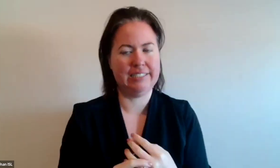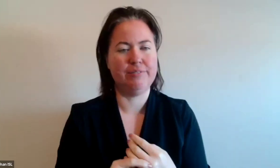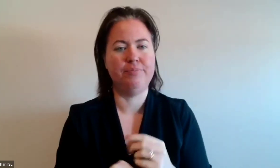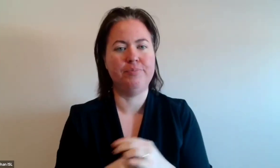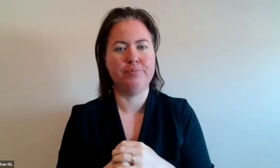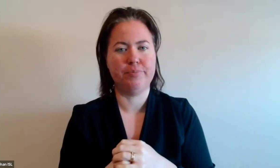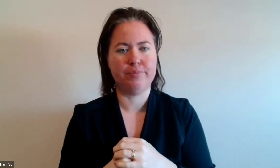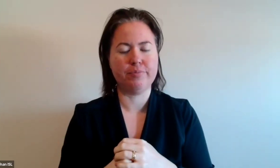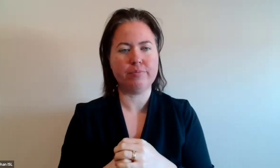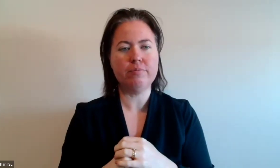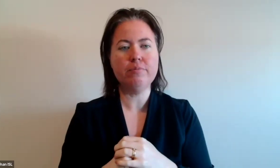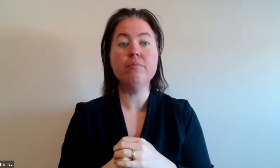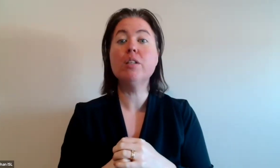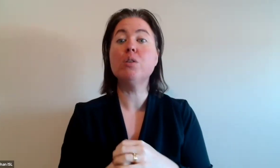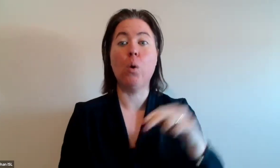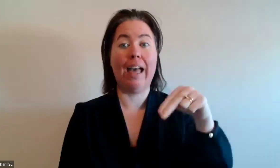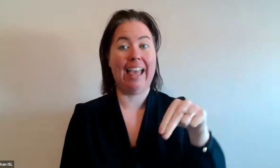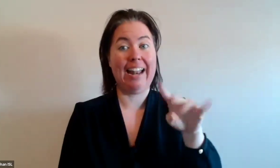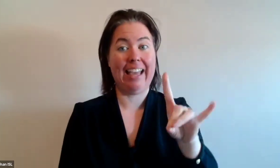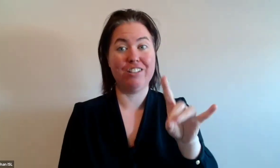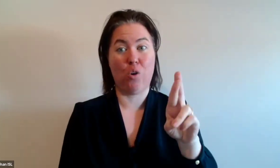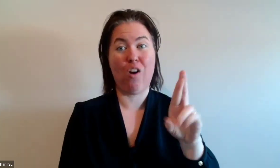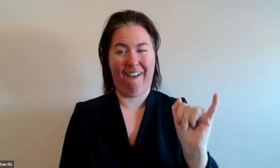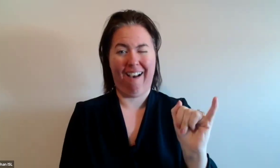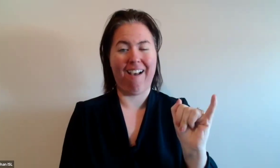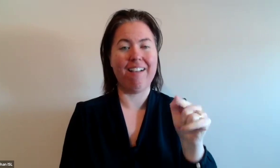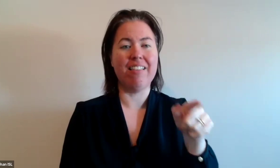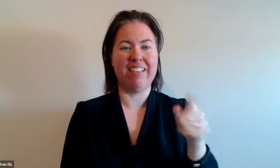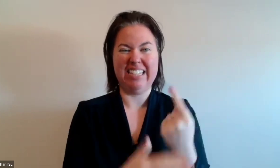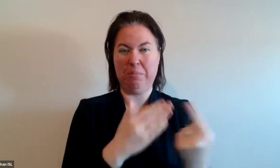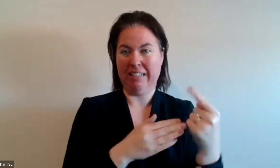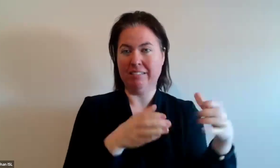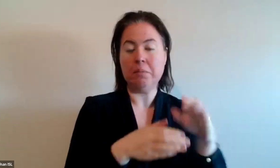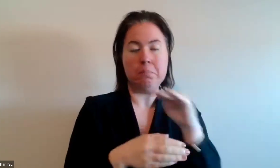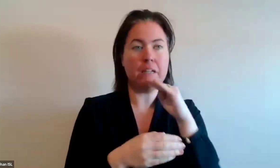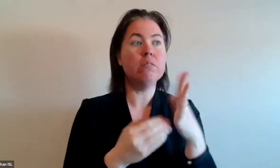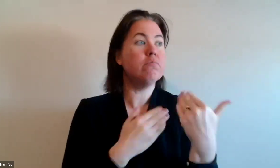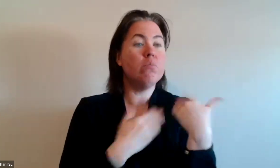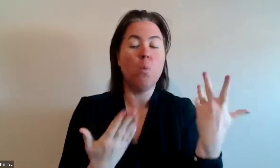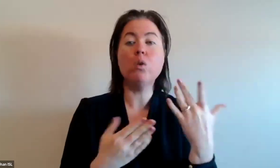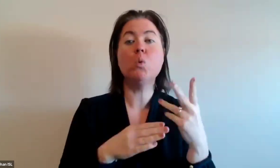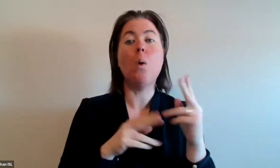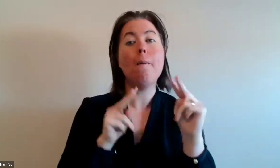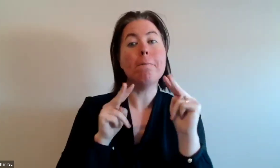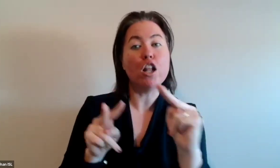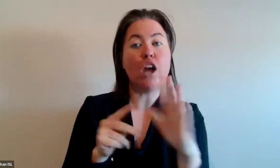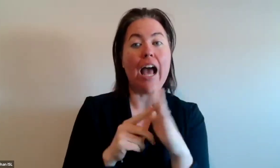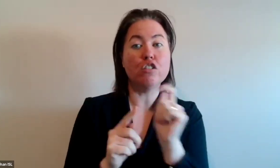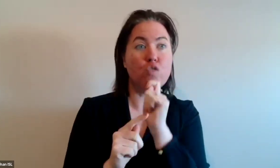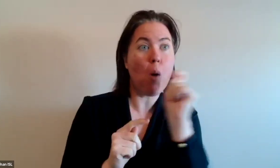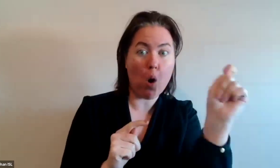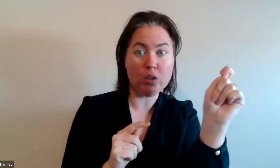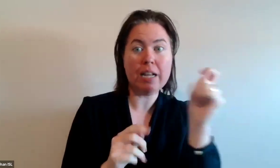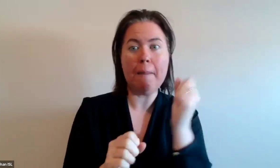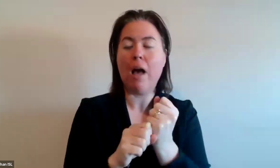So as the NHRI, we part of our role is to monitor and report on the state's compliance with all of